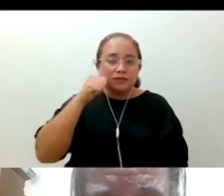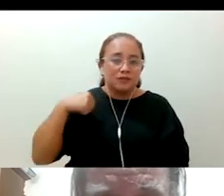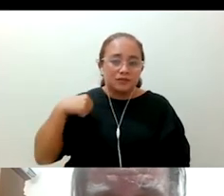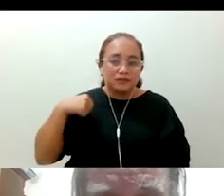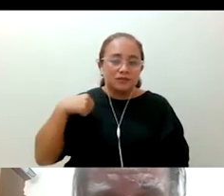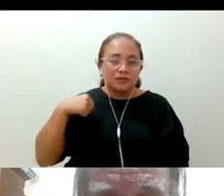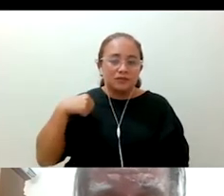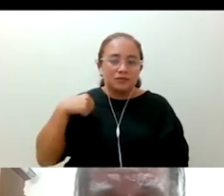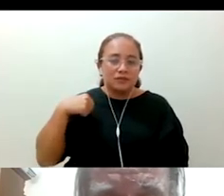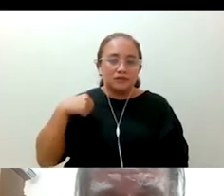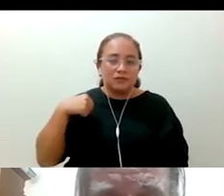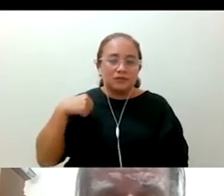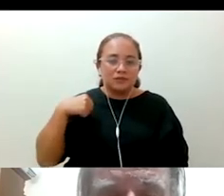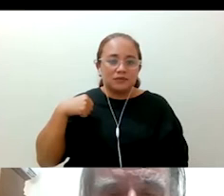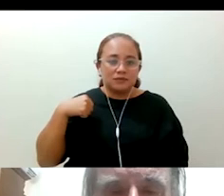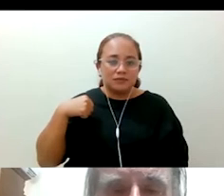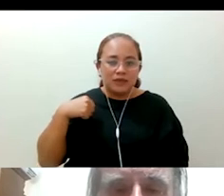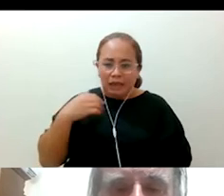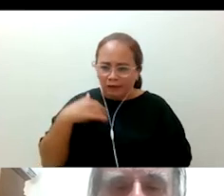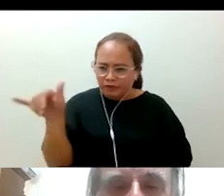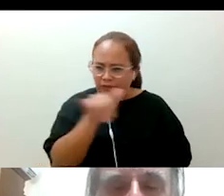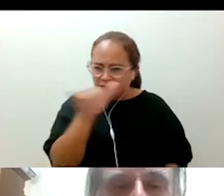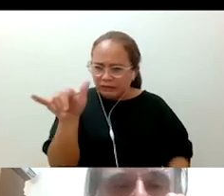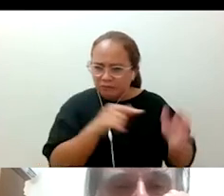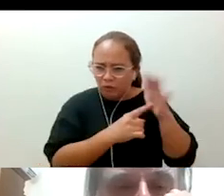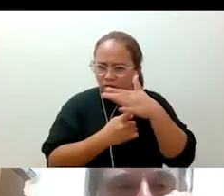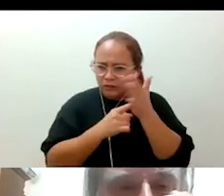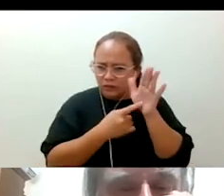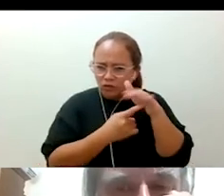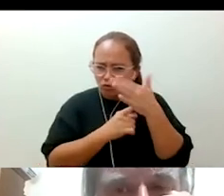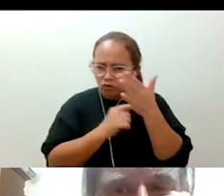yesterday, where they have the same orientation or not?